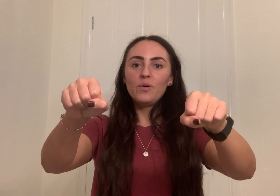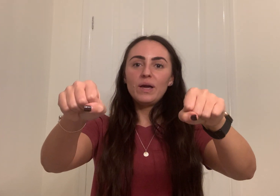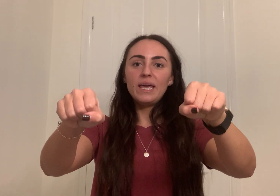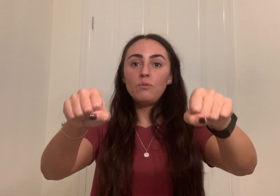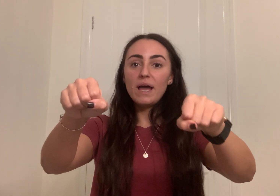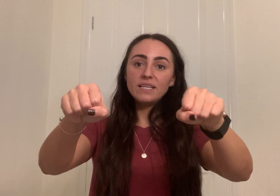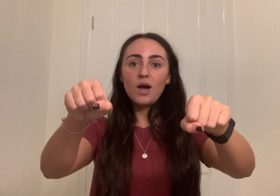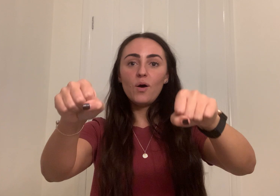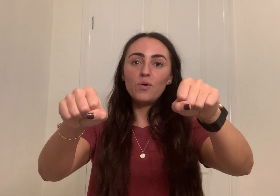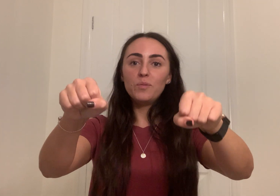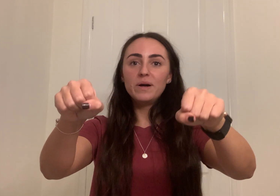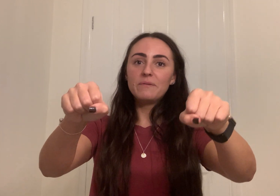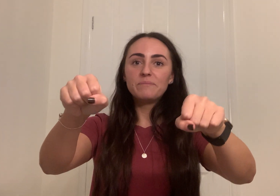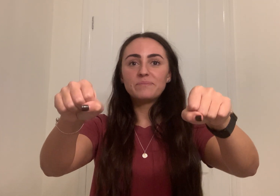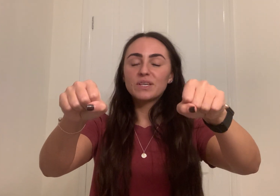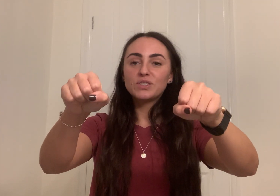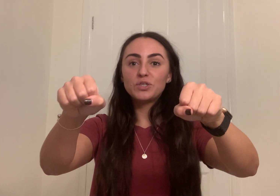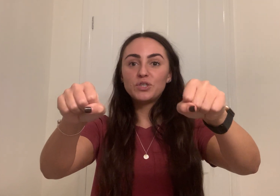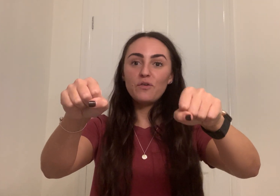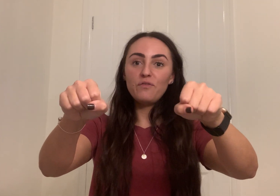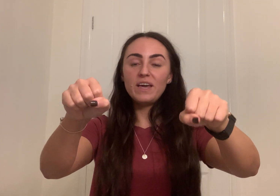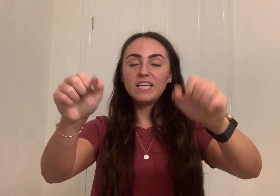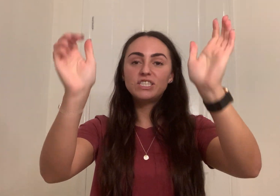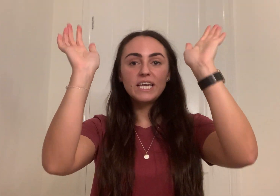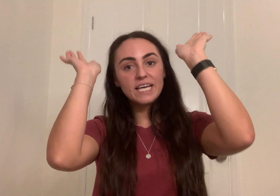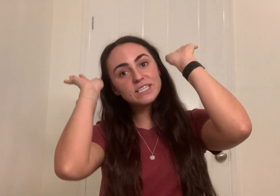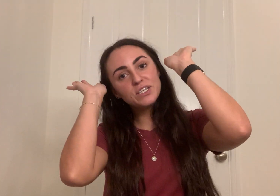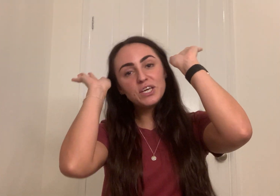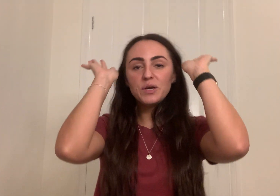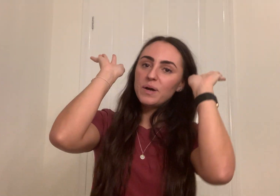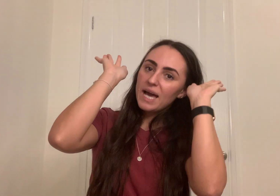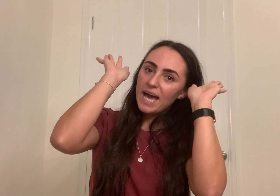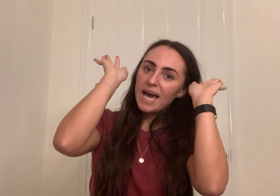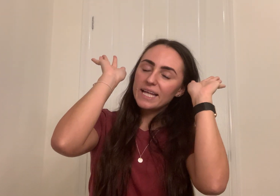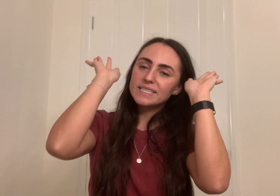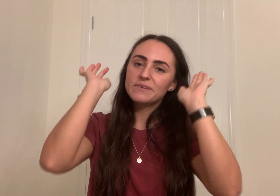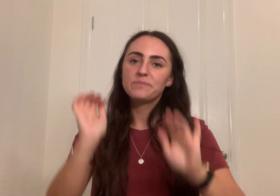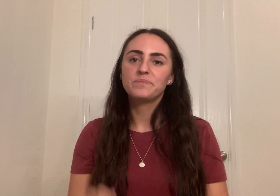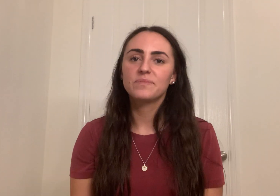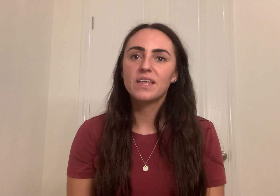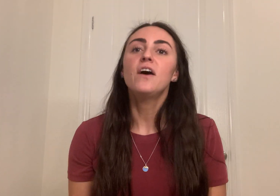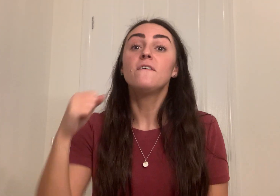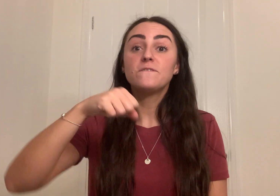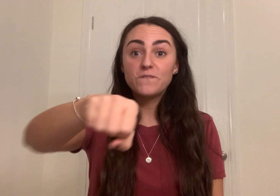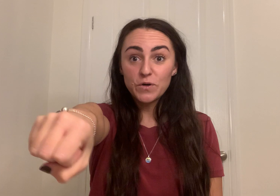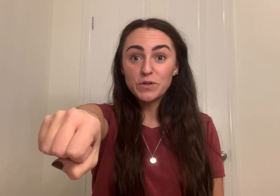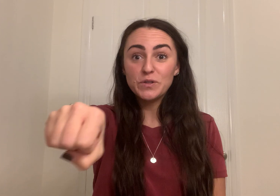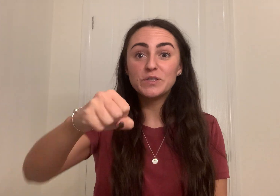he went home to show Fish his new hat, full